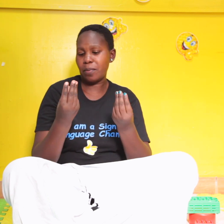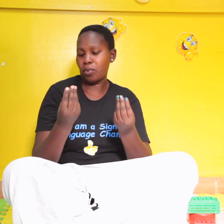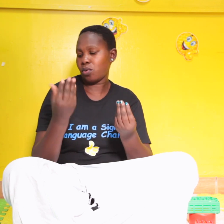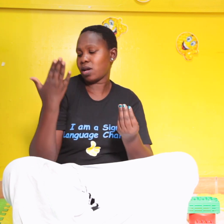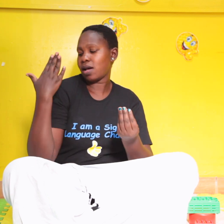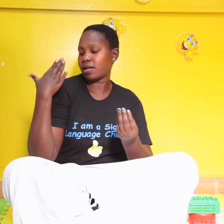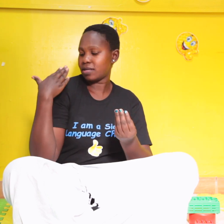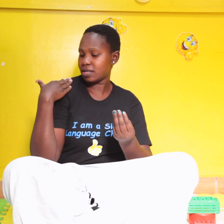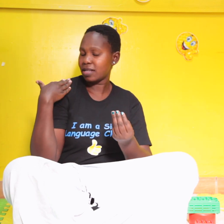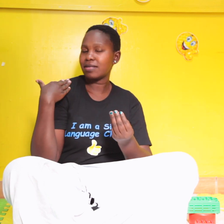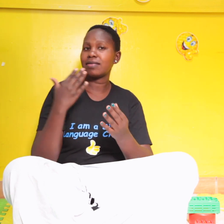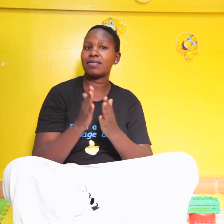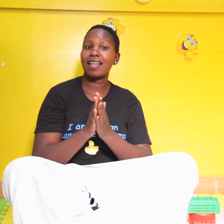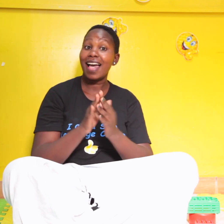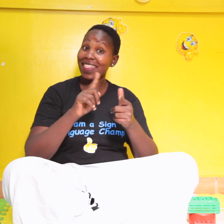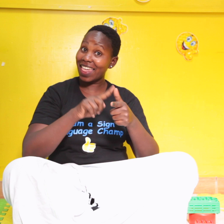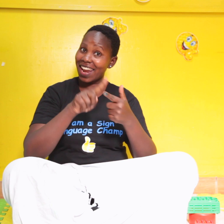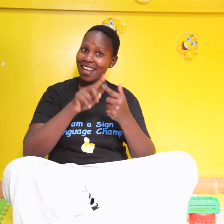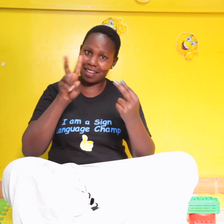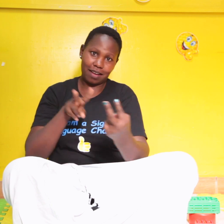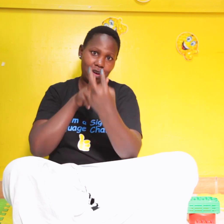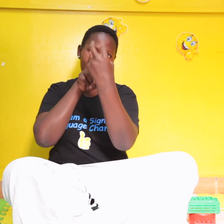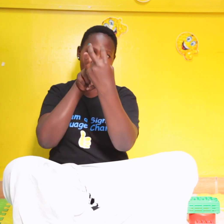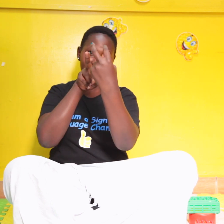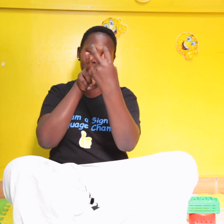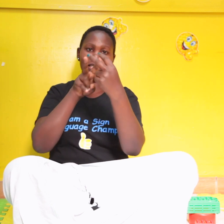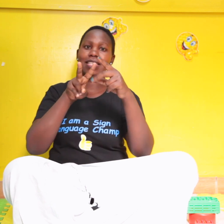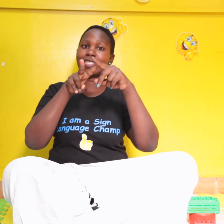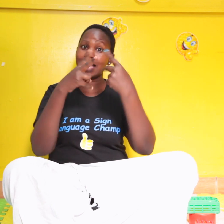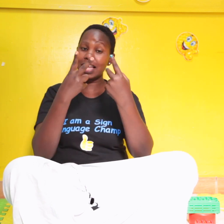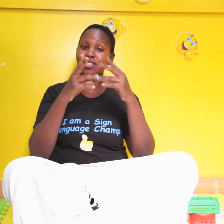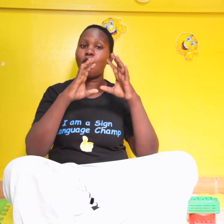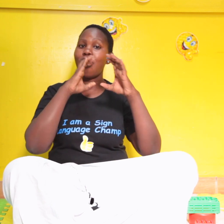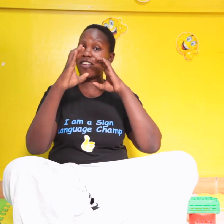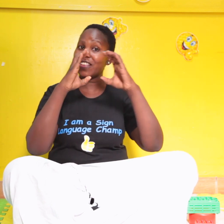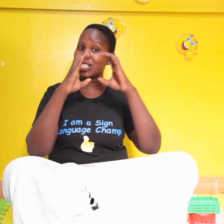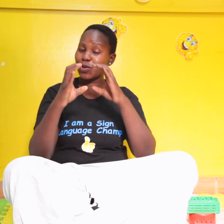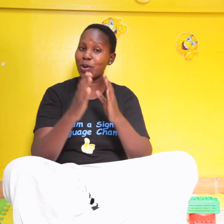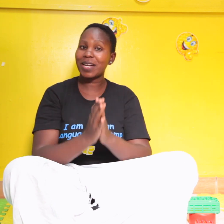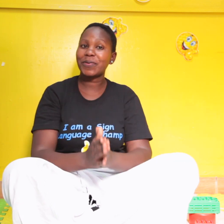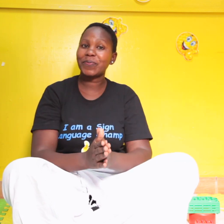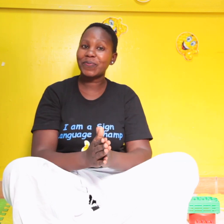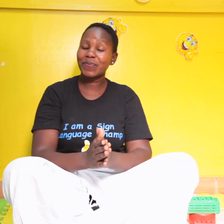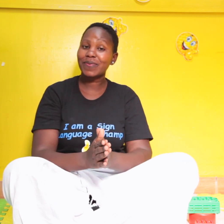So you simply tap the shoulder, maintain eye contact, and start the conversation.